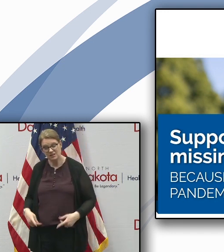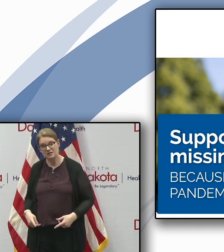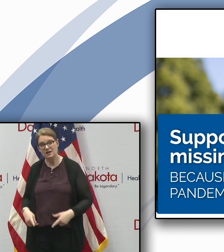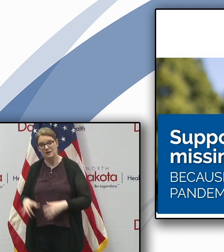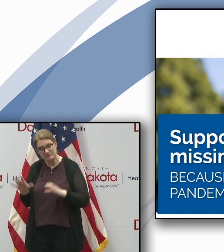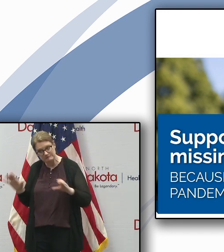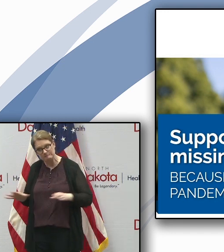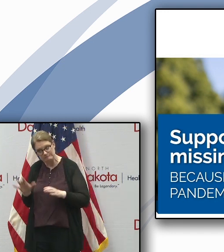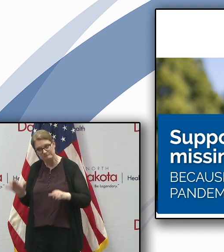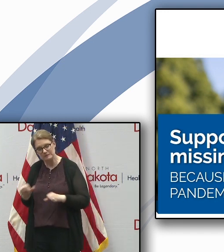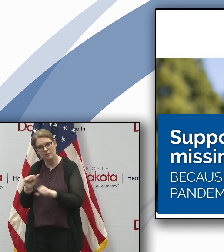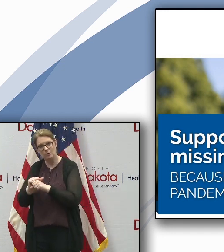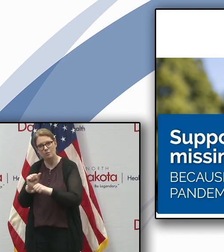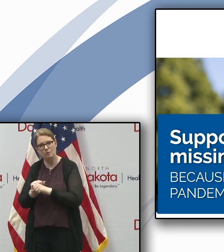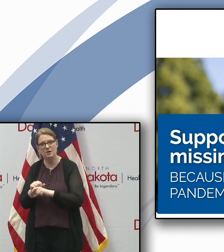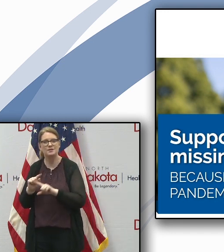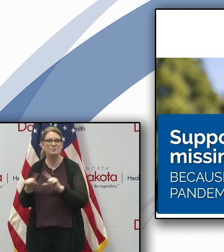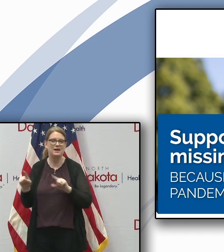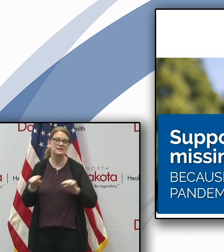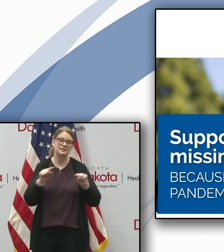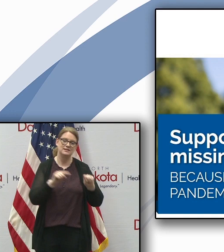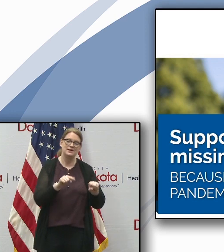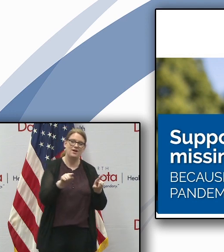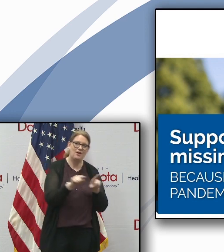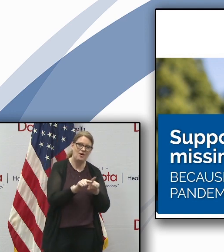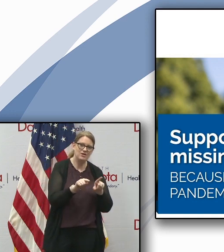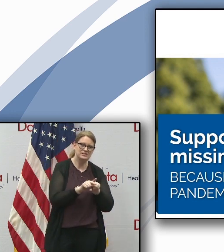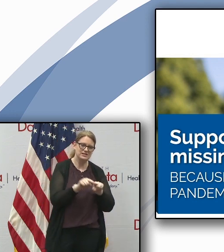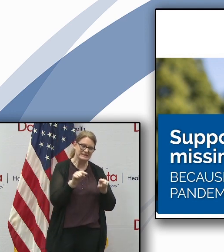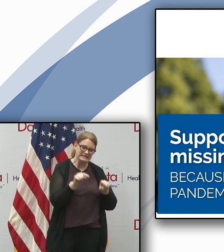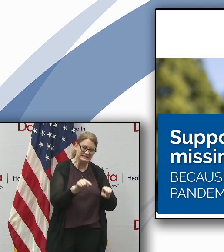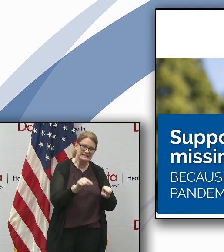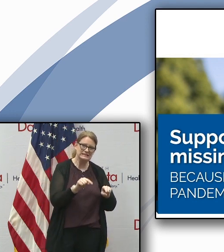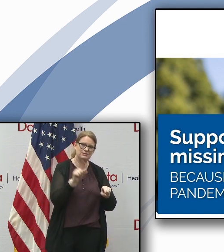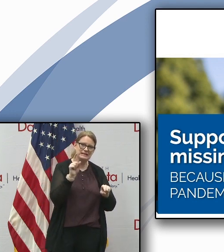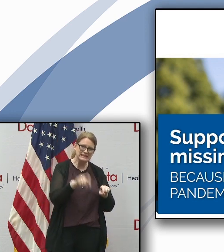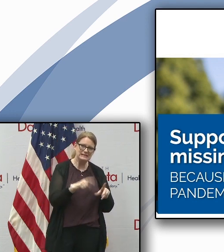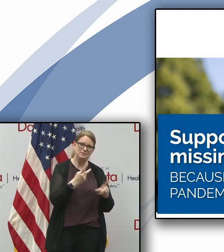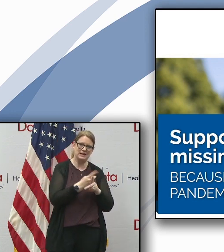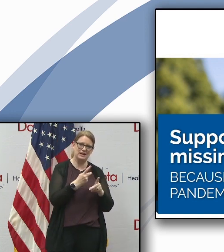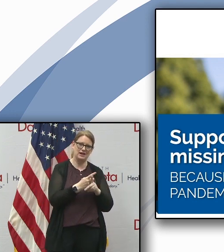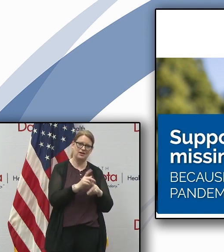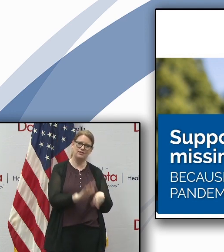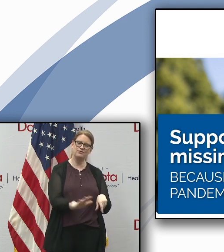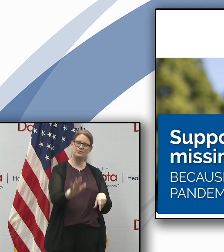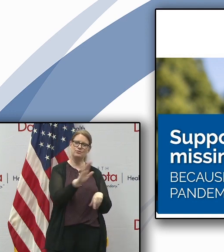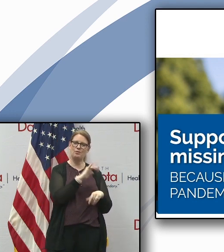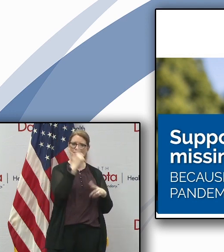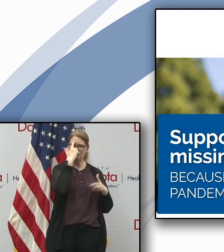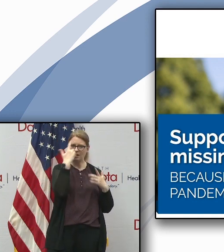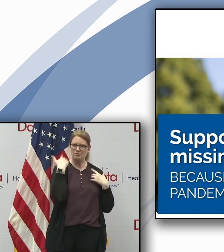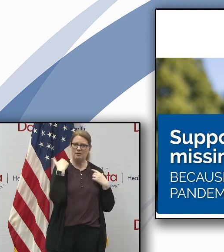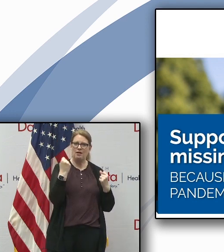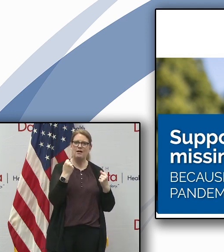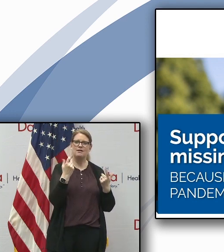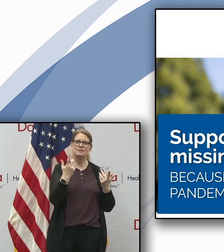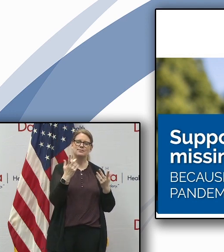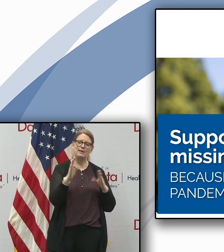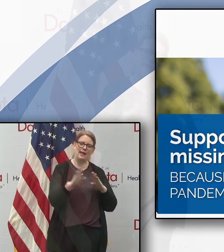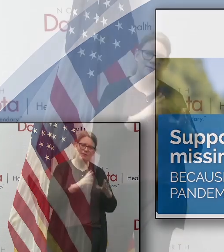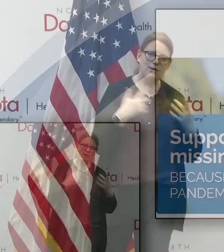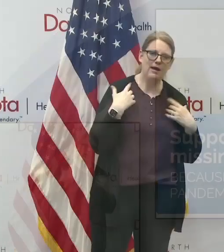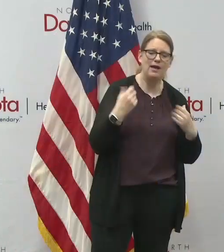that there's work to do every single day to make sure that we're taking care of people's mental health, their behavioral health, and their spiritual health. And